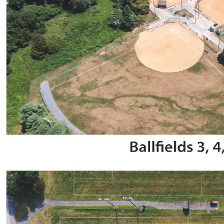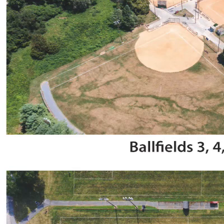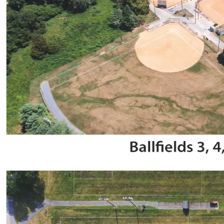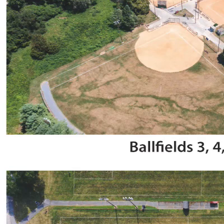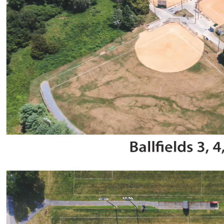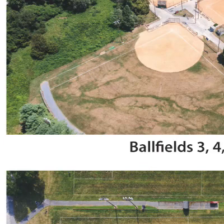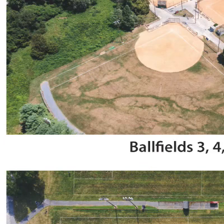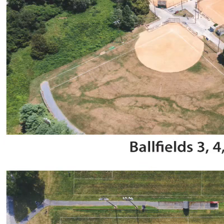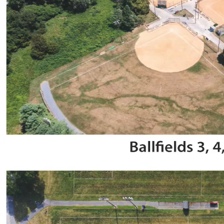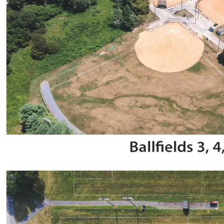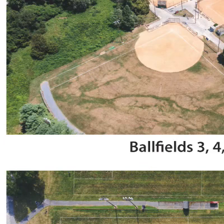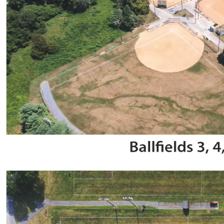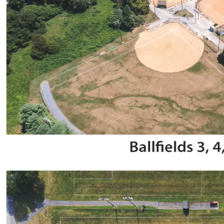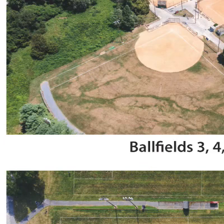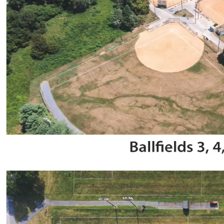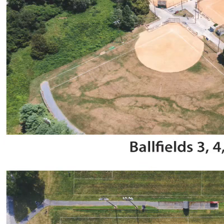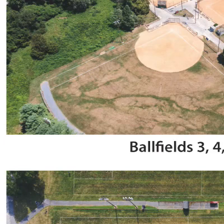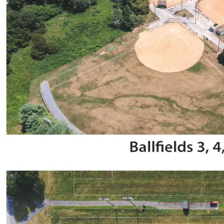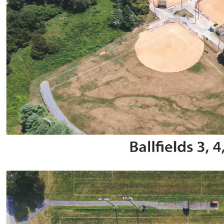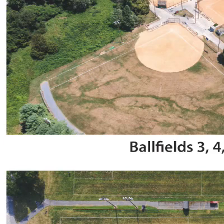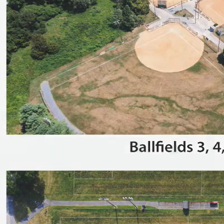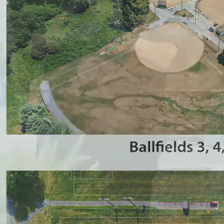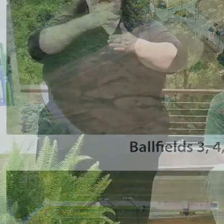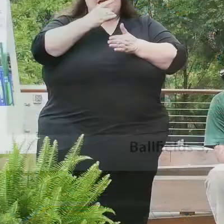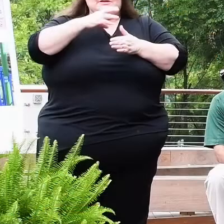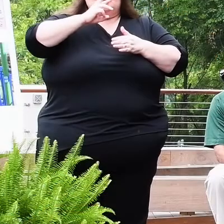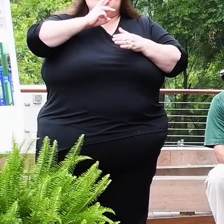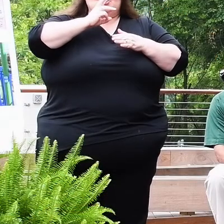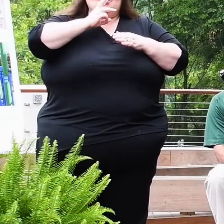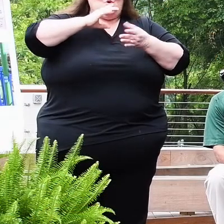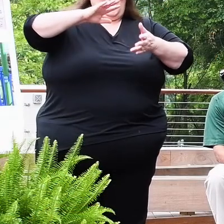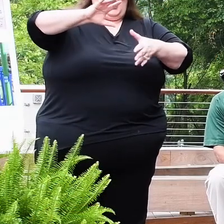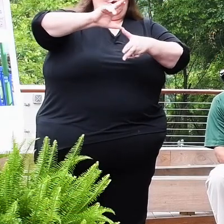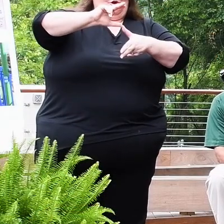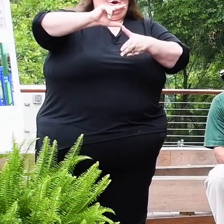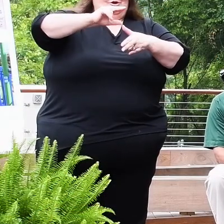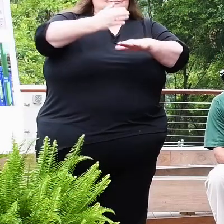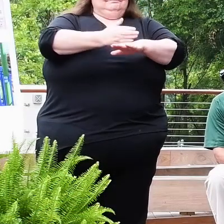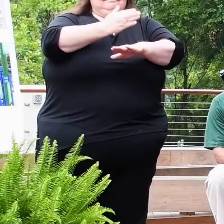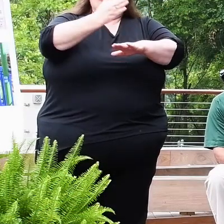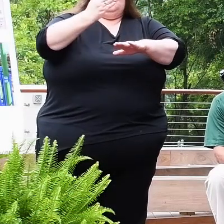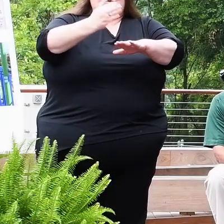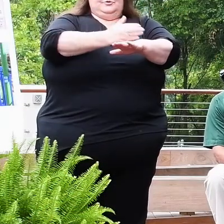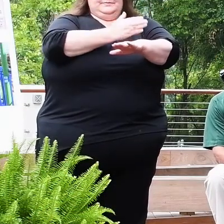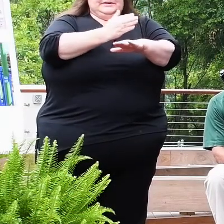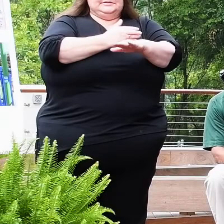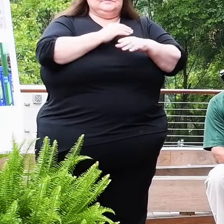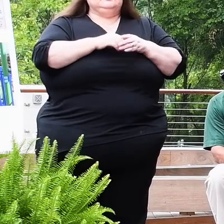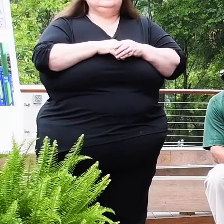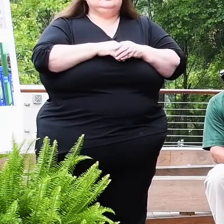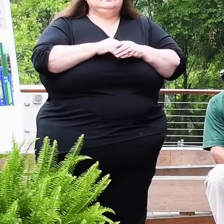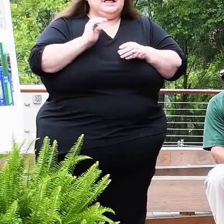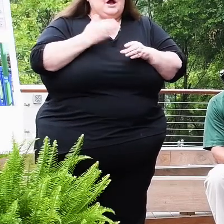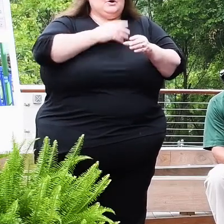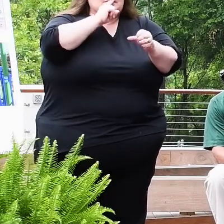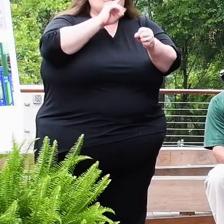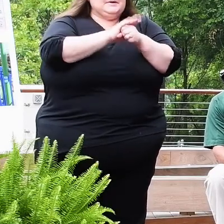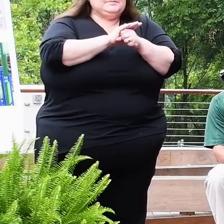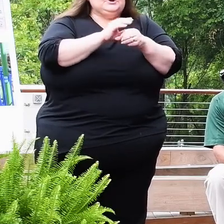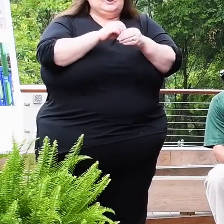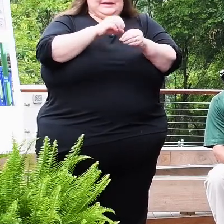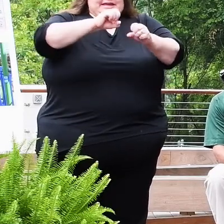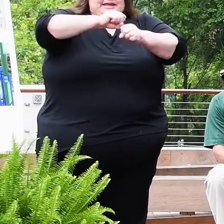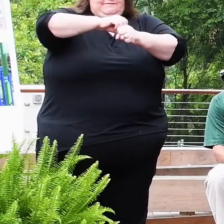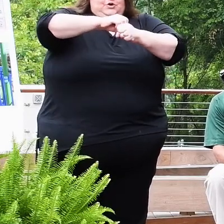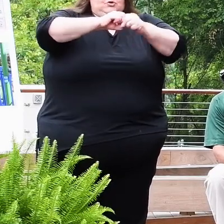pathways and stormwater improvements. Our commitment to the infrastructure of our recreation and